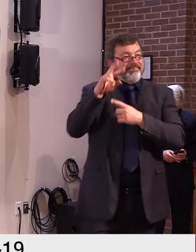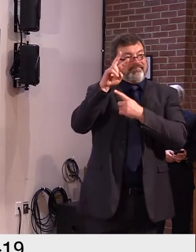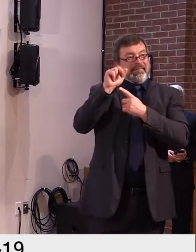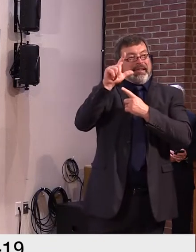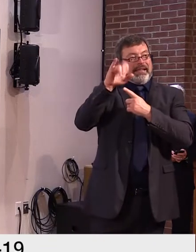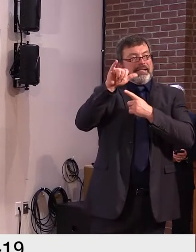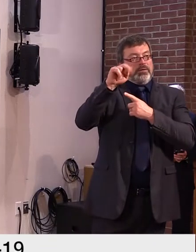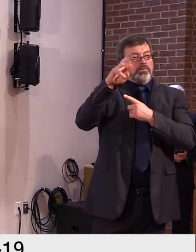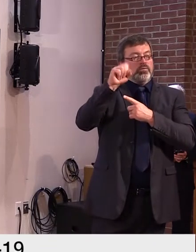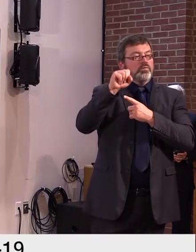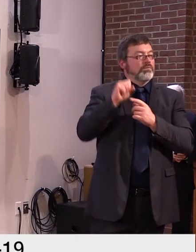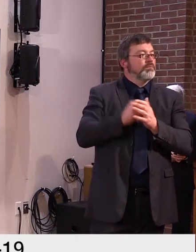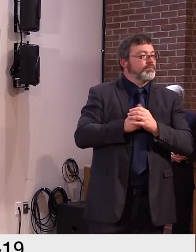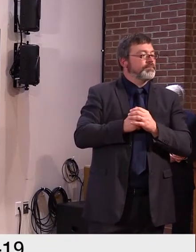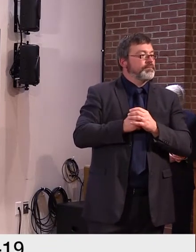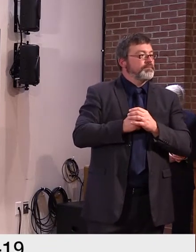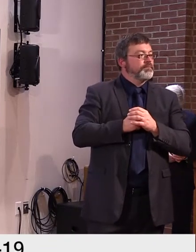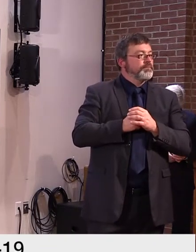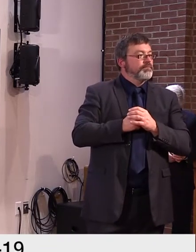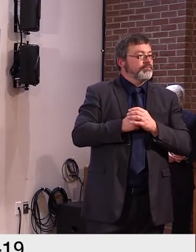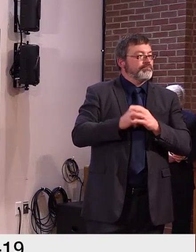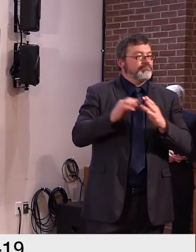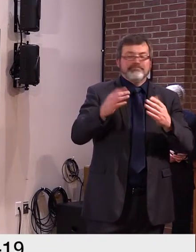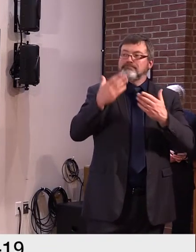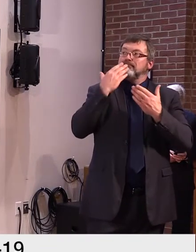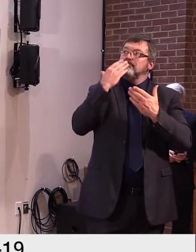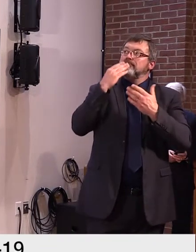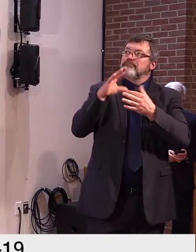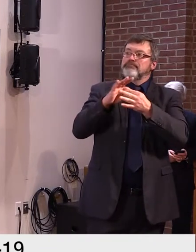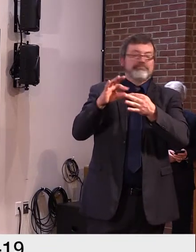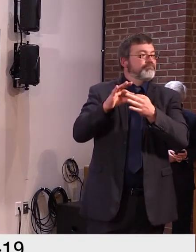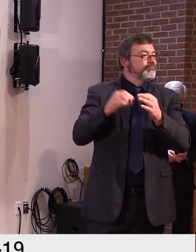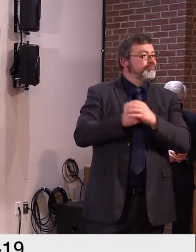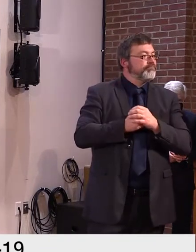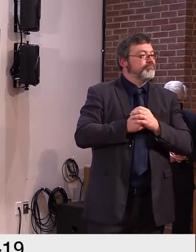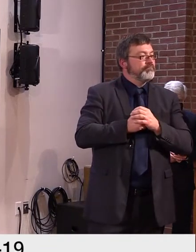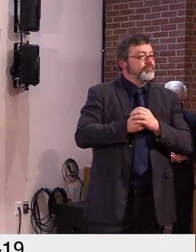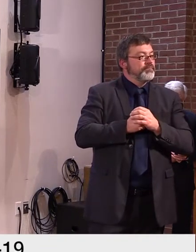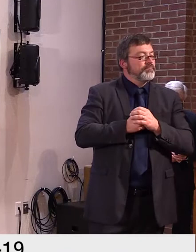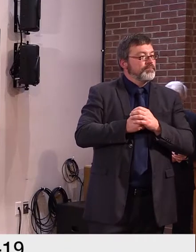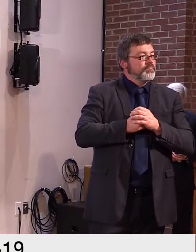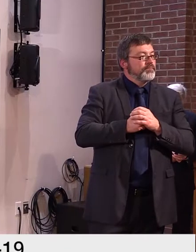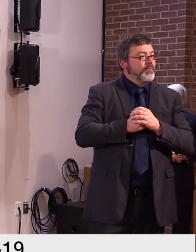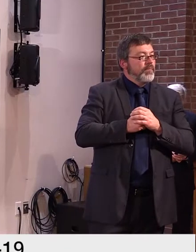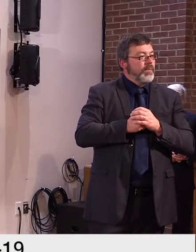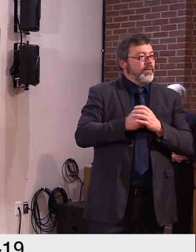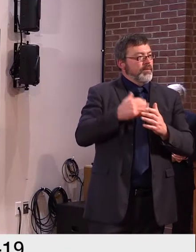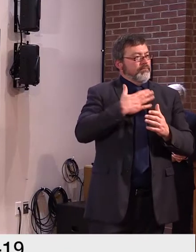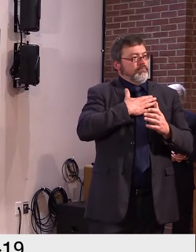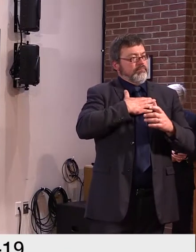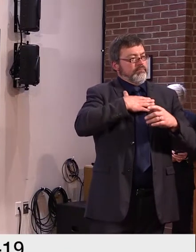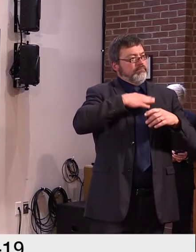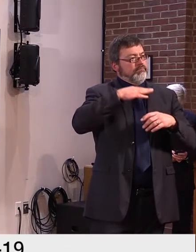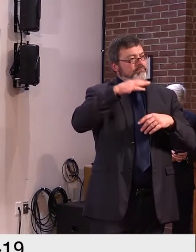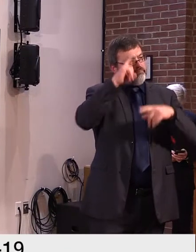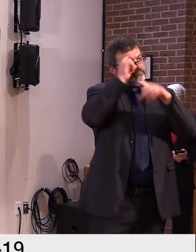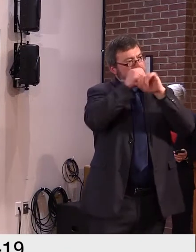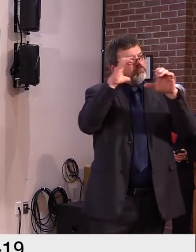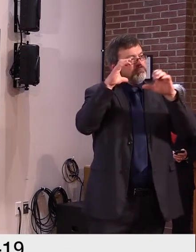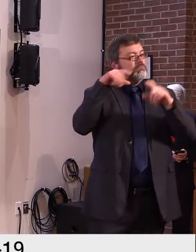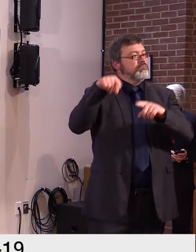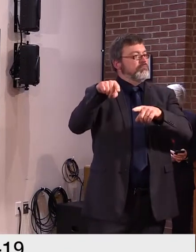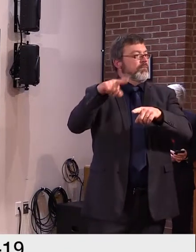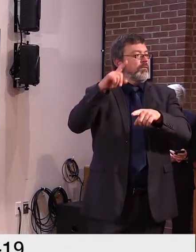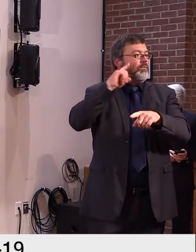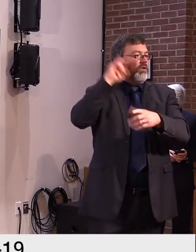Hi, thanks for taking my call. I'm a Valley reporter, set the record straight. My question, I think, is for Secretary Curley. I'm wondering